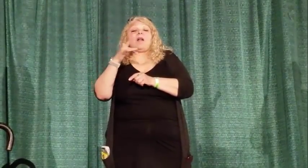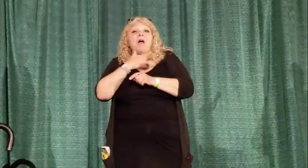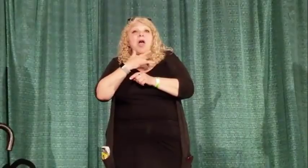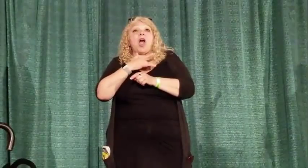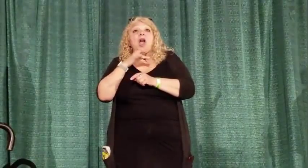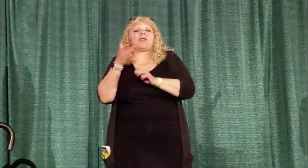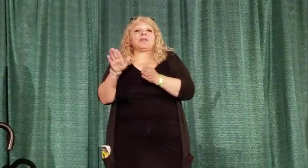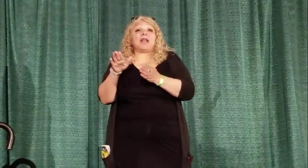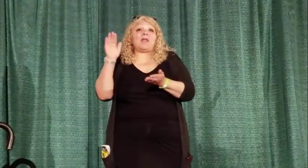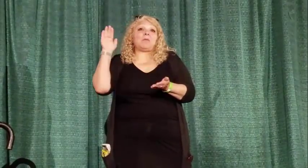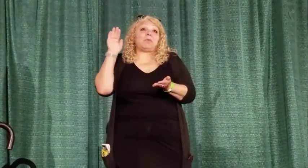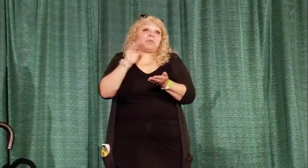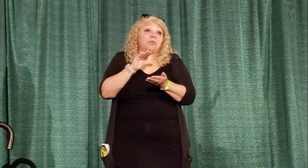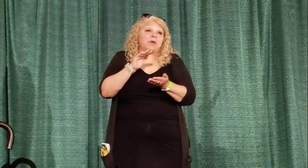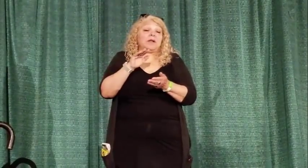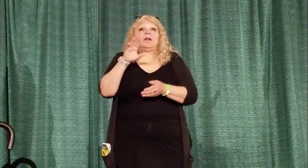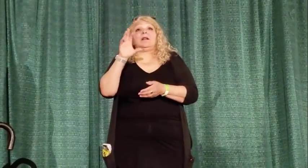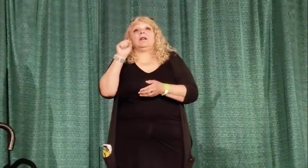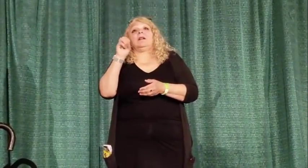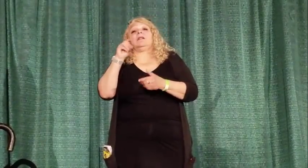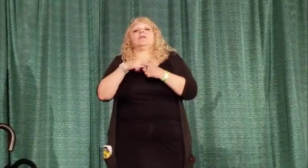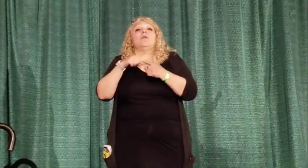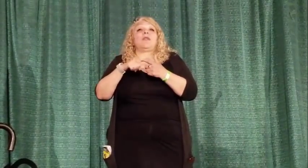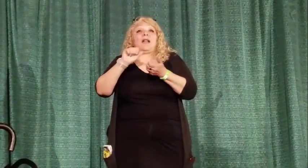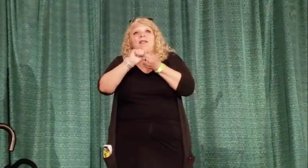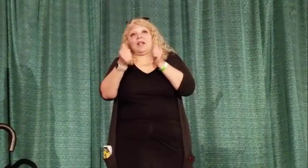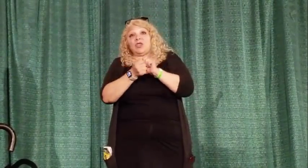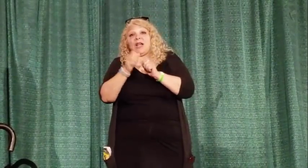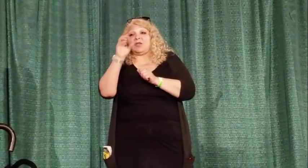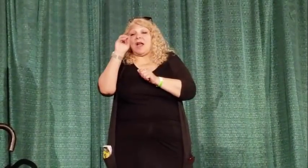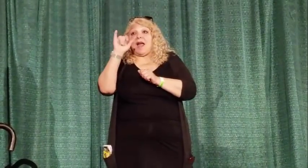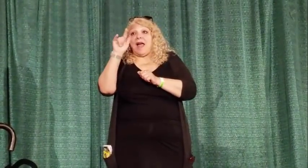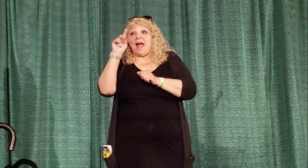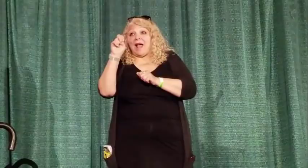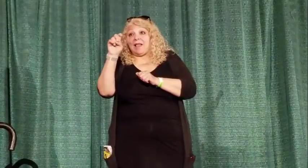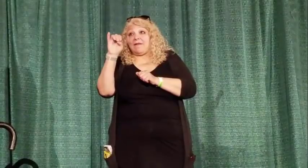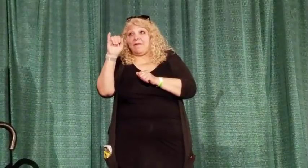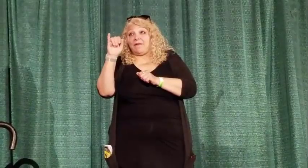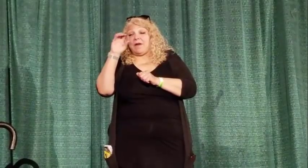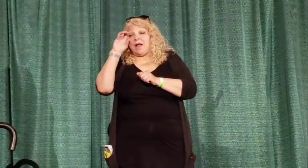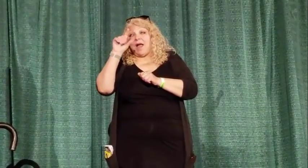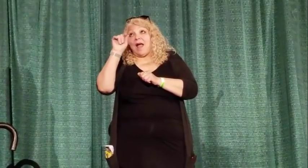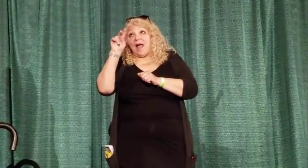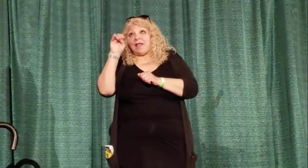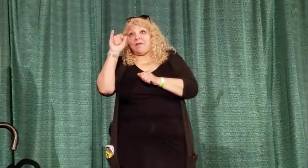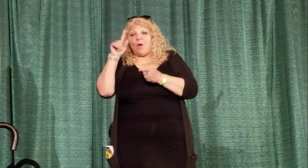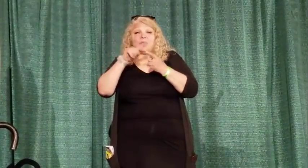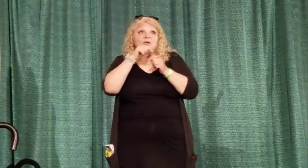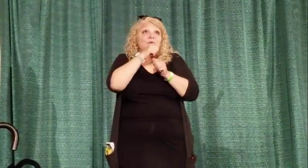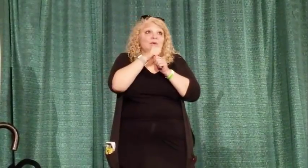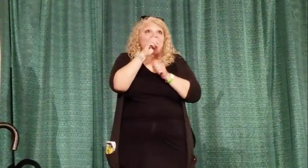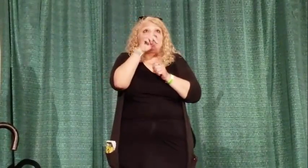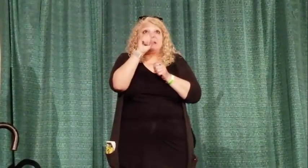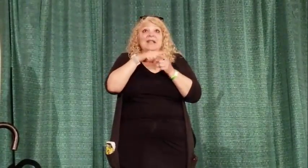olive oil is better than butter. But when they switched the olive oil to nuts and seeds, then the cardiovascular deaths went down by 60%. Not 15%. The goal is to